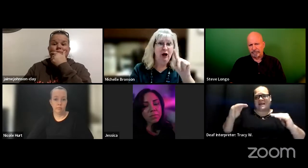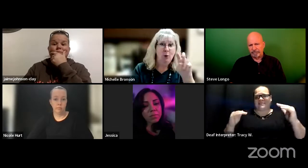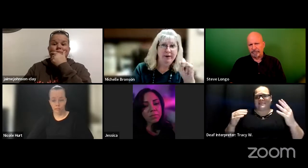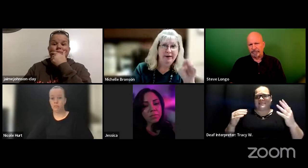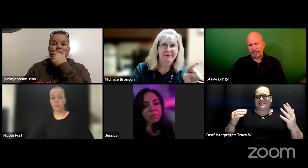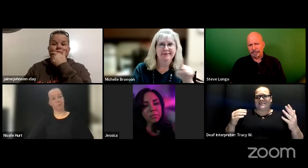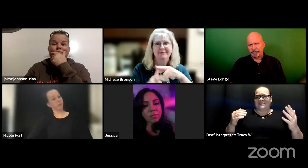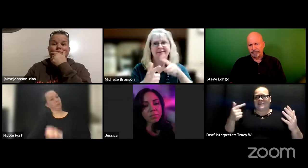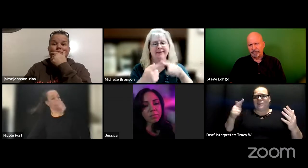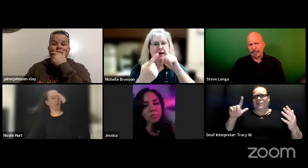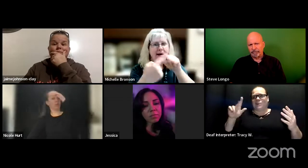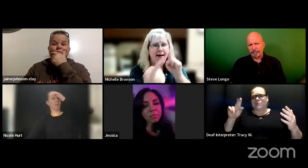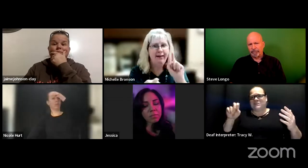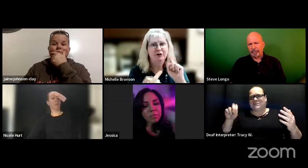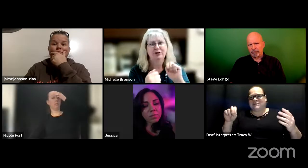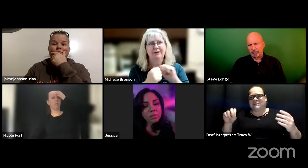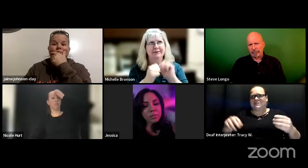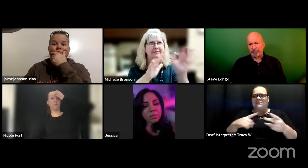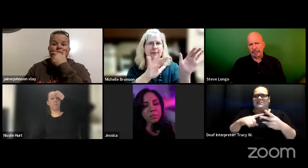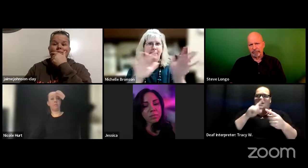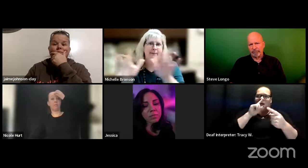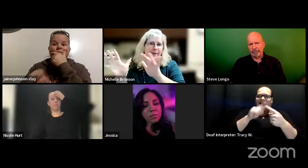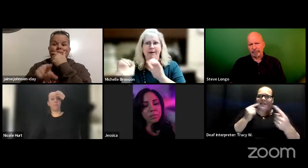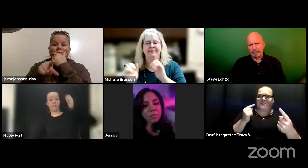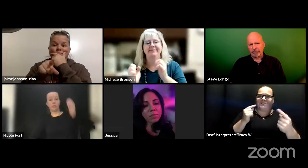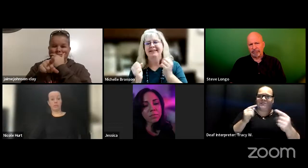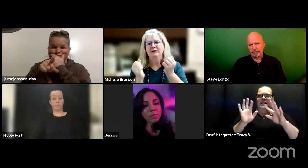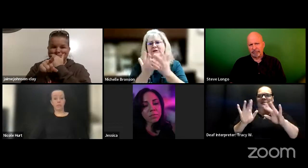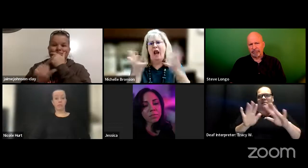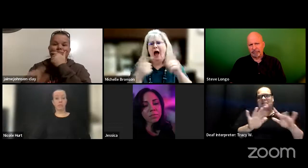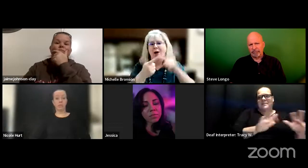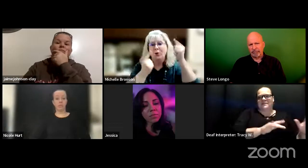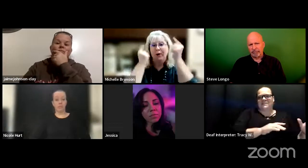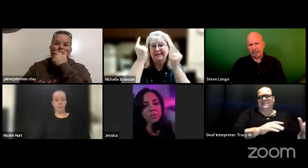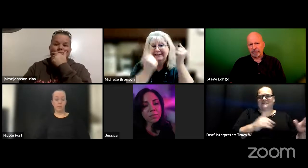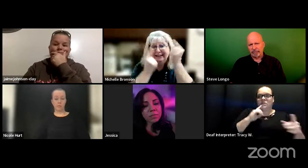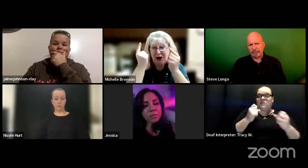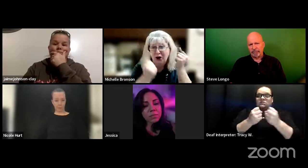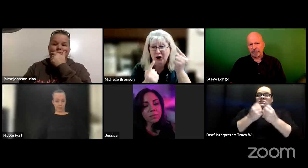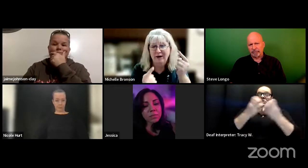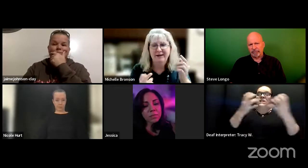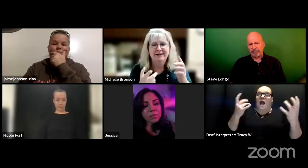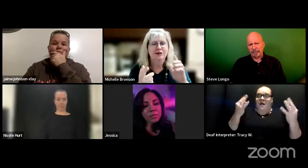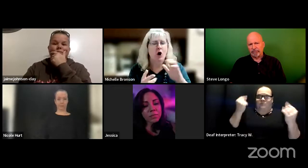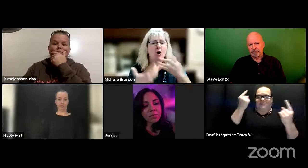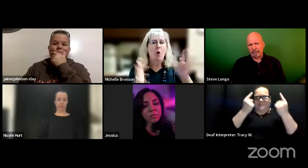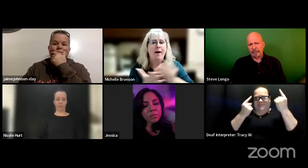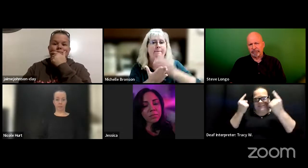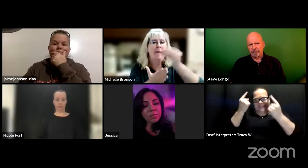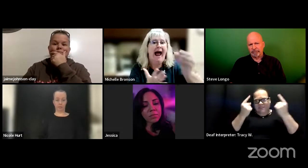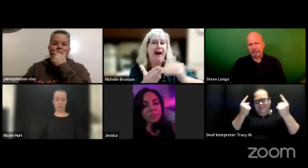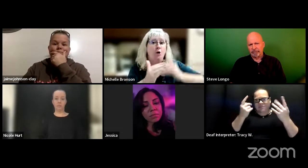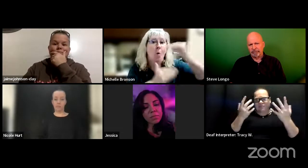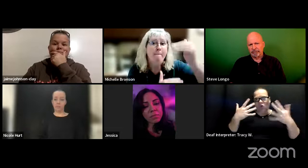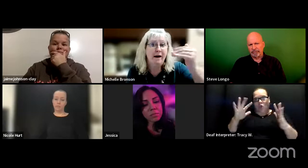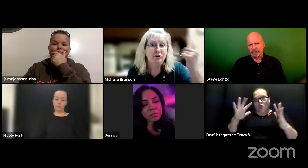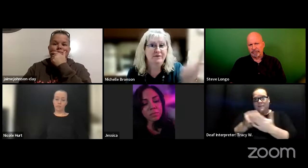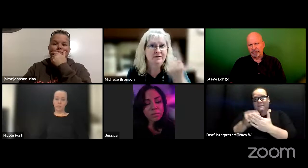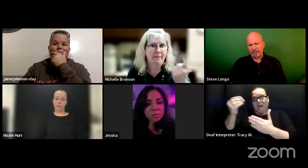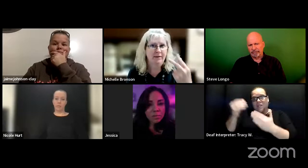finding that balance when you're considering gluten-free and allergies and there are many things